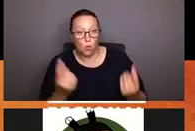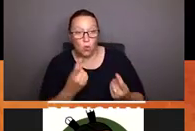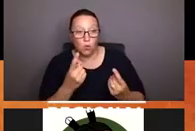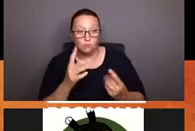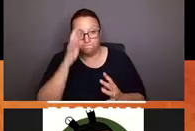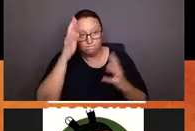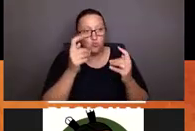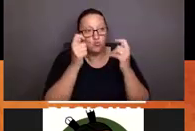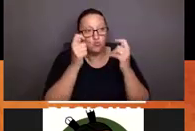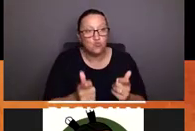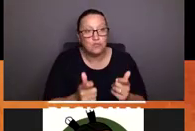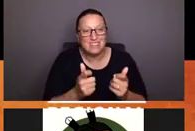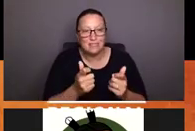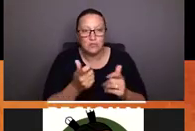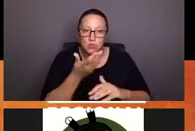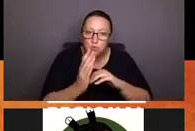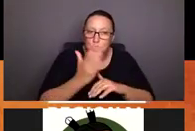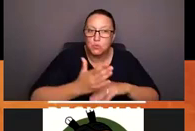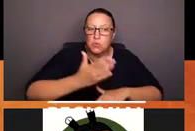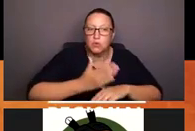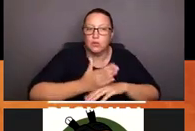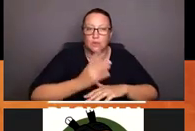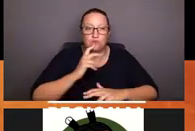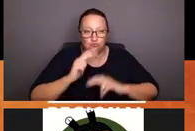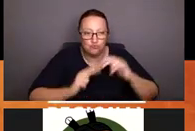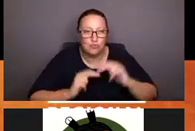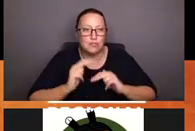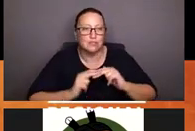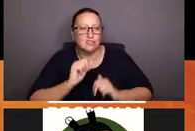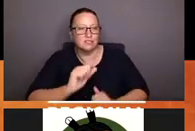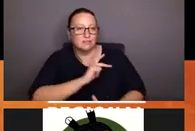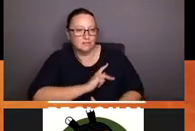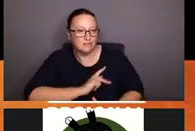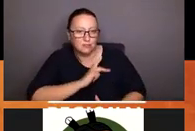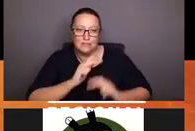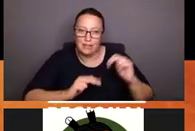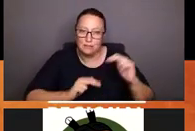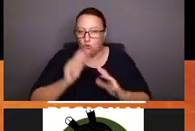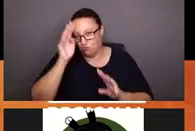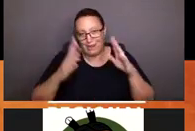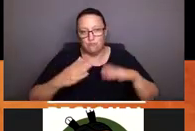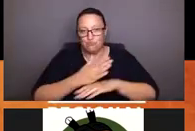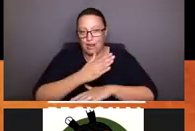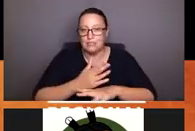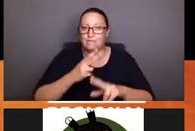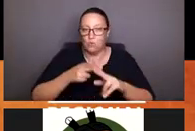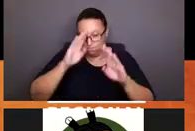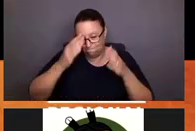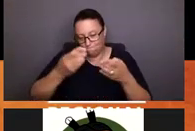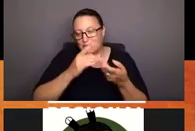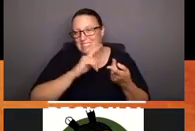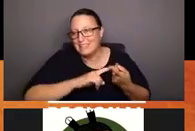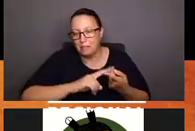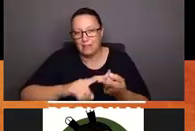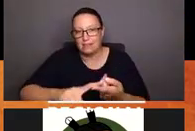of creative practice or professional development opportunities with a focus on sustainability. In